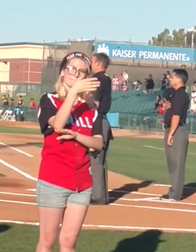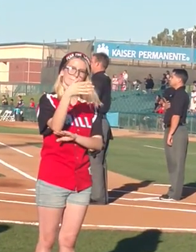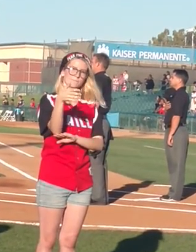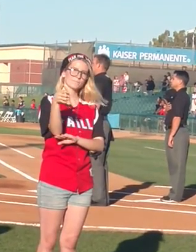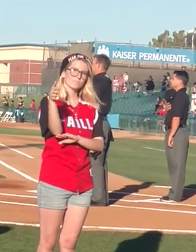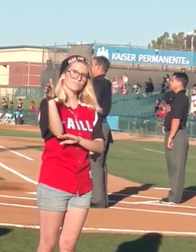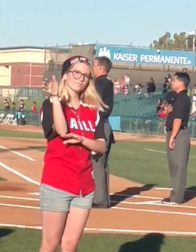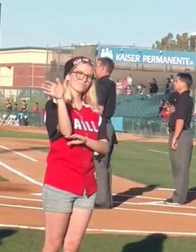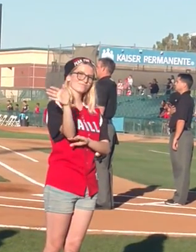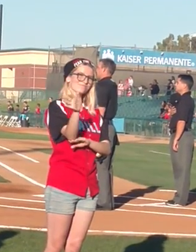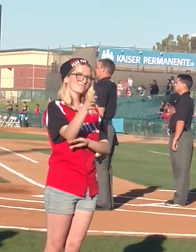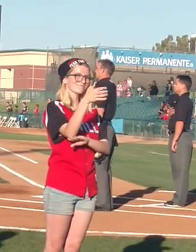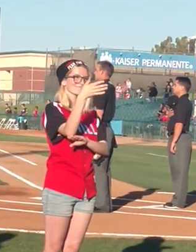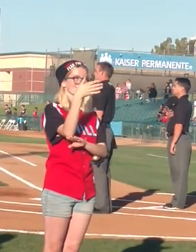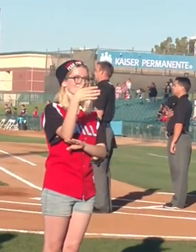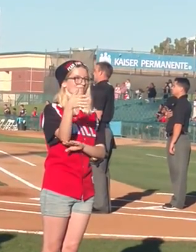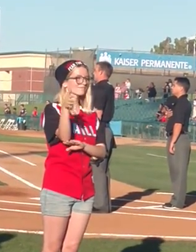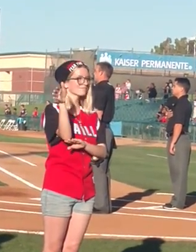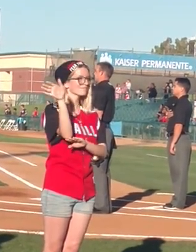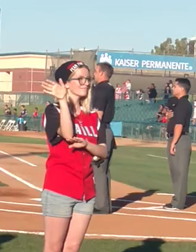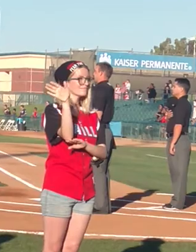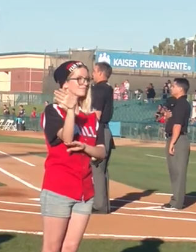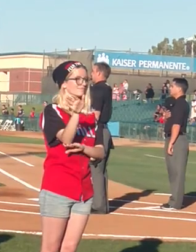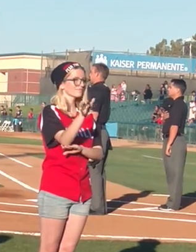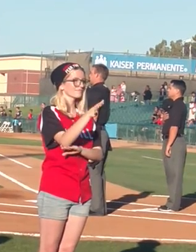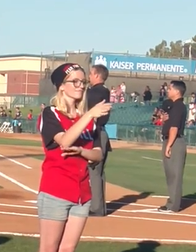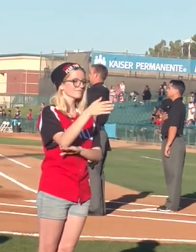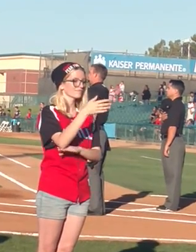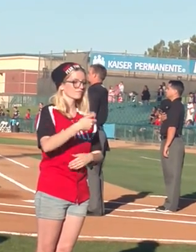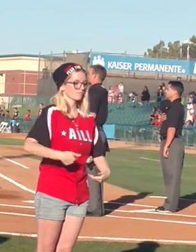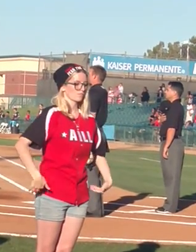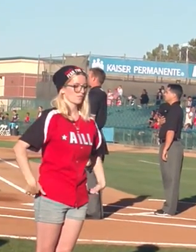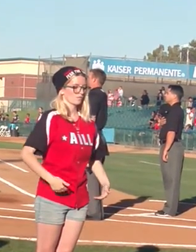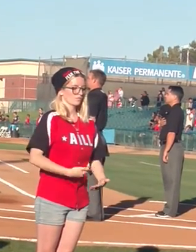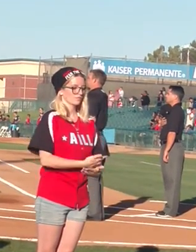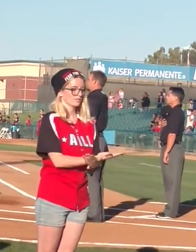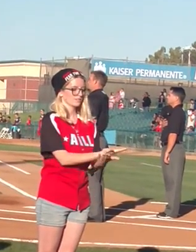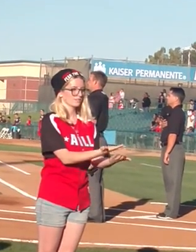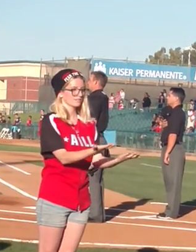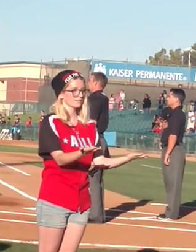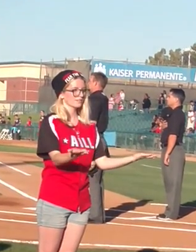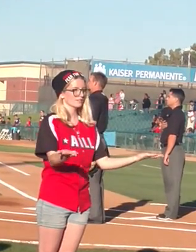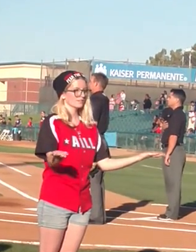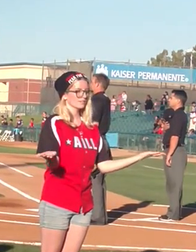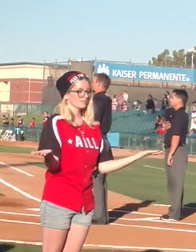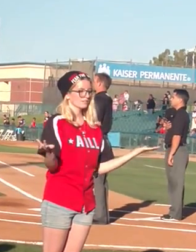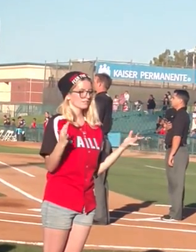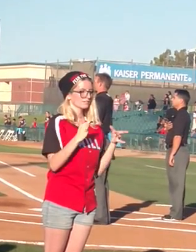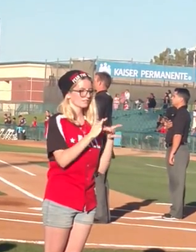wave, O'er the land